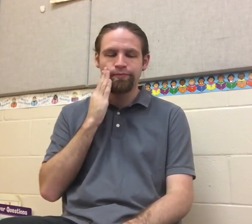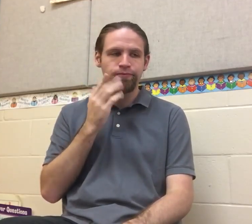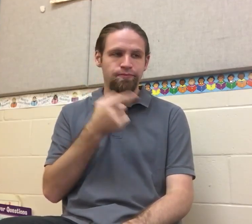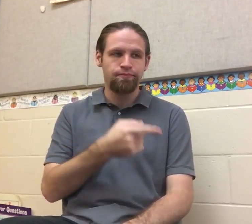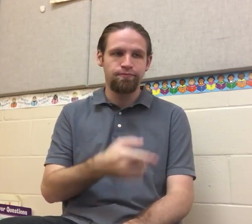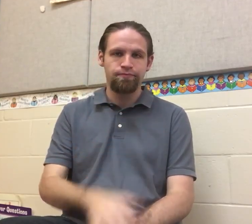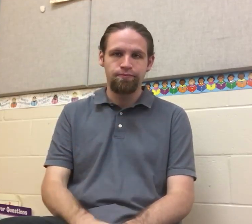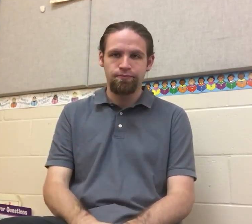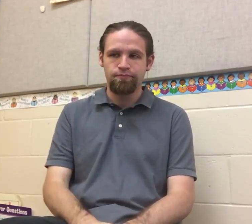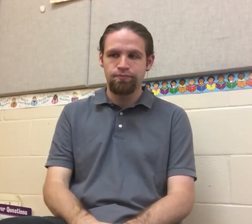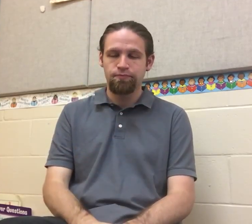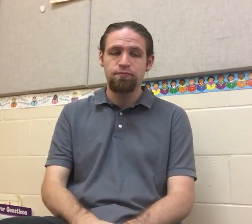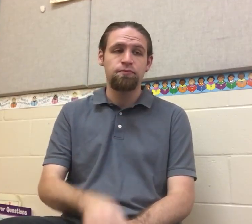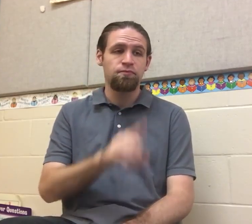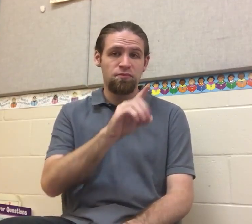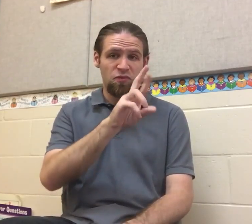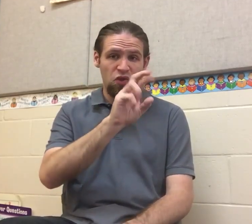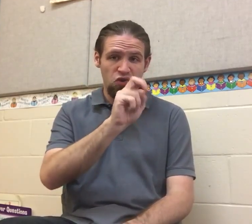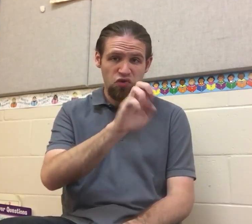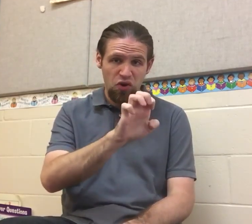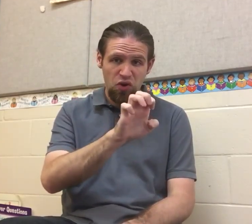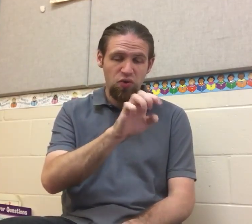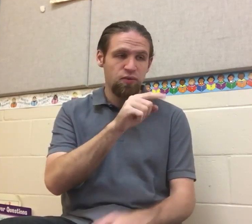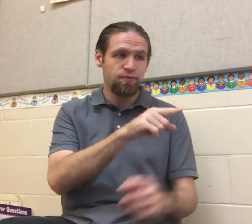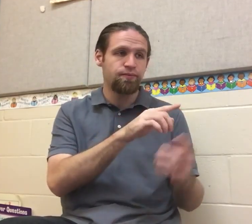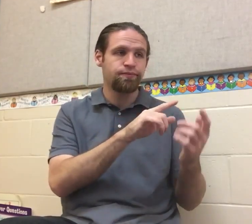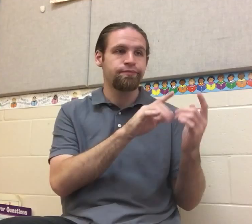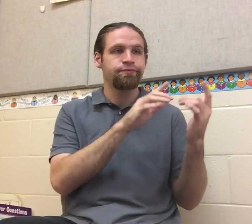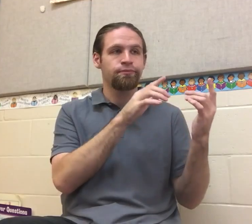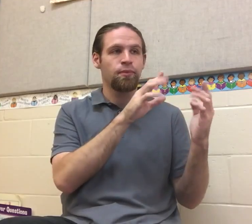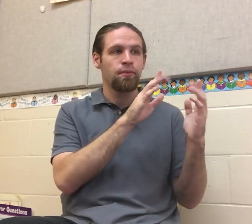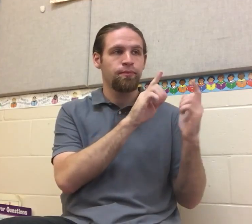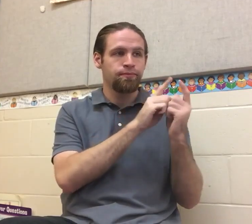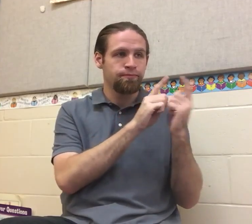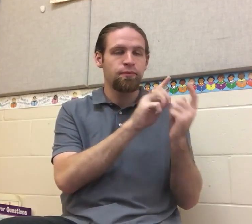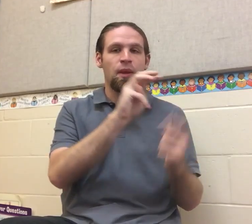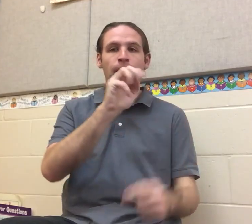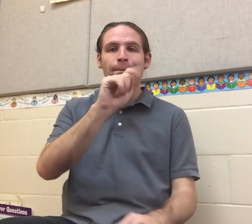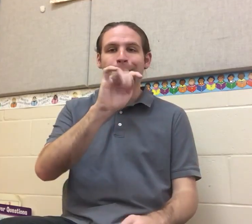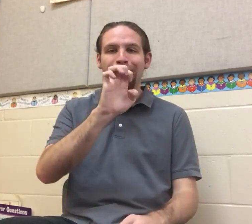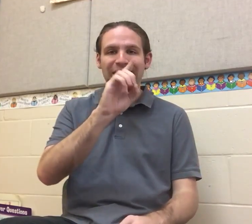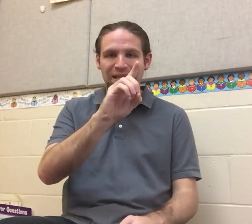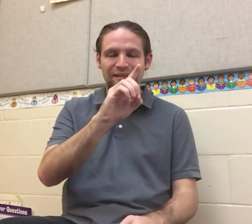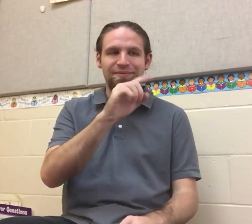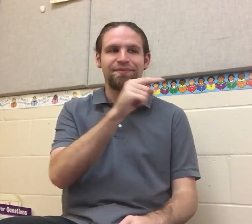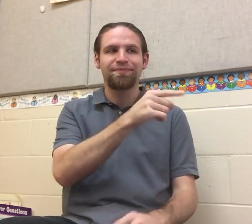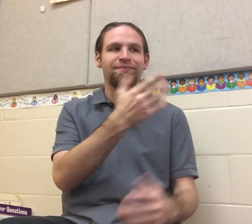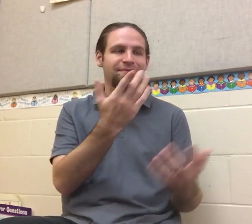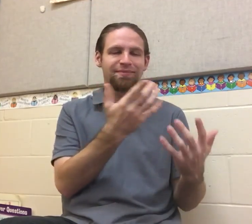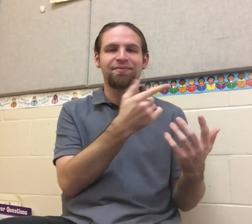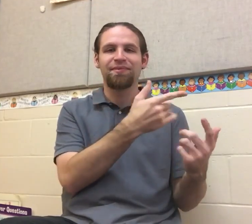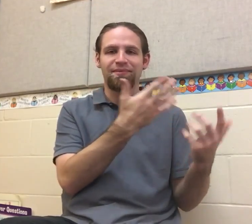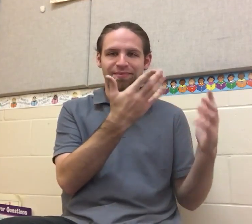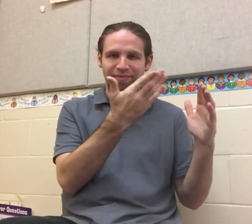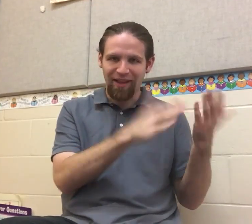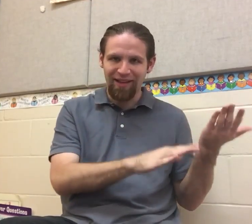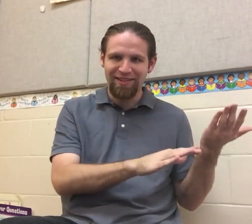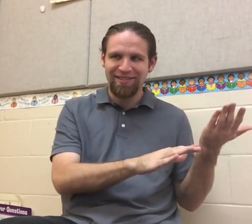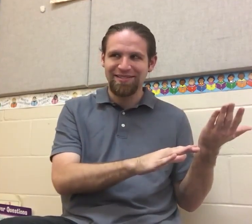Buzz, buzz. Oh, you startled me. I'm so busy that I nearly forgot where I was.